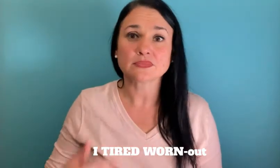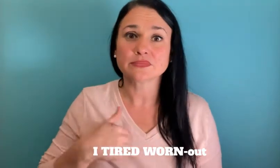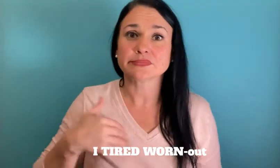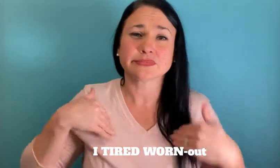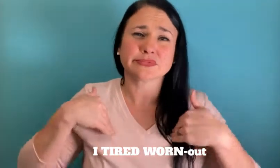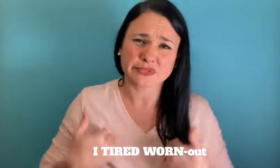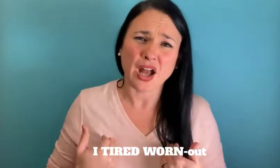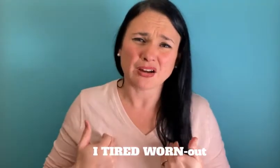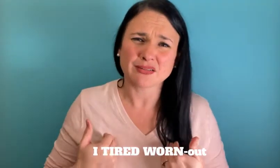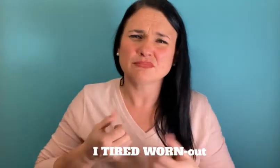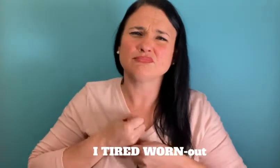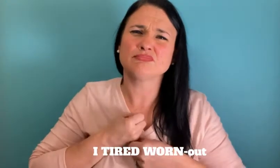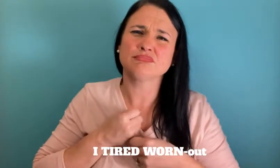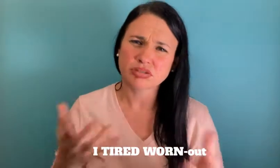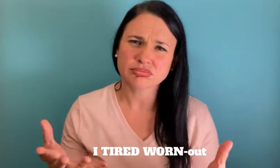I'm tired and worn out.